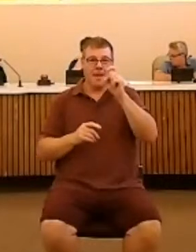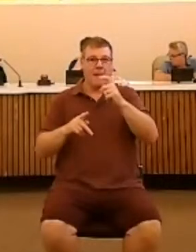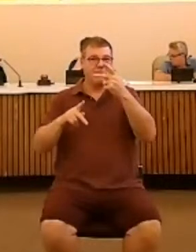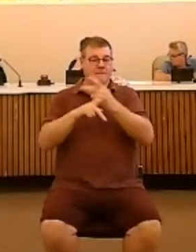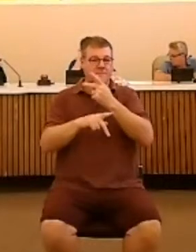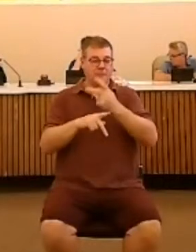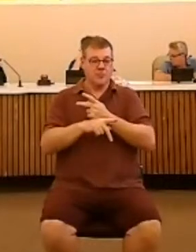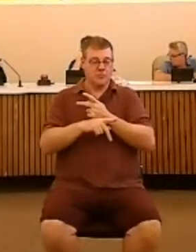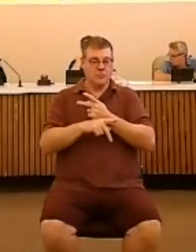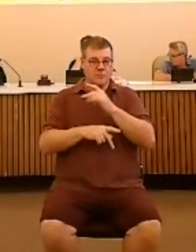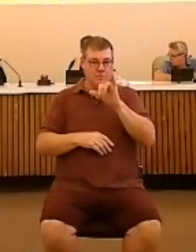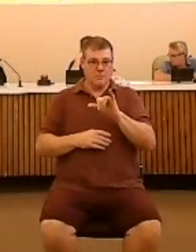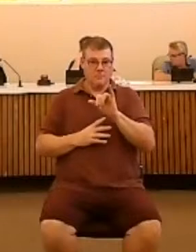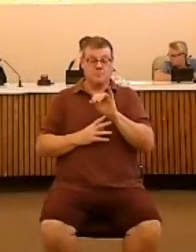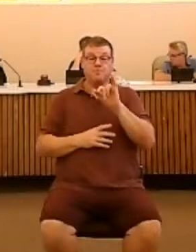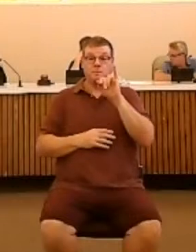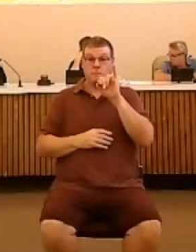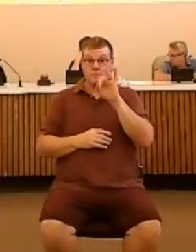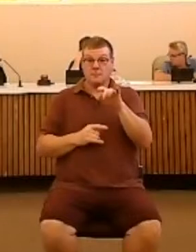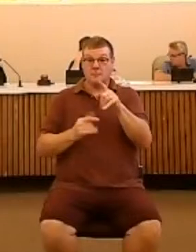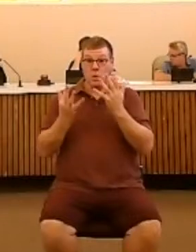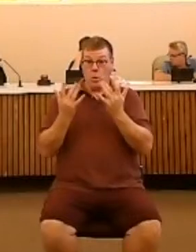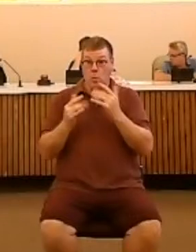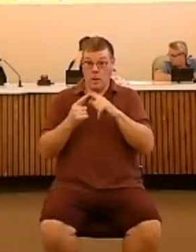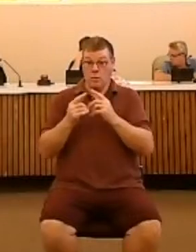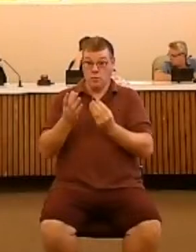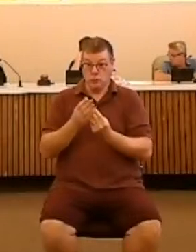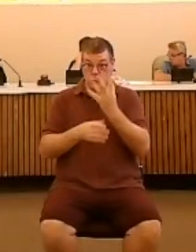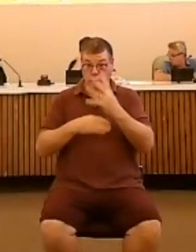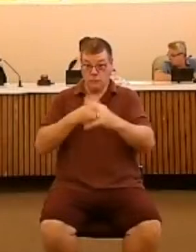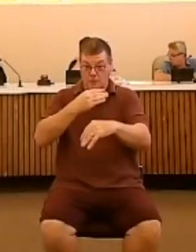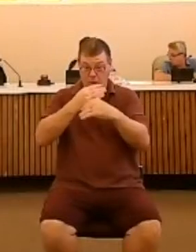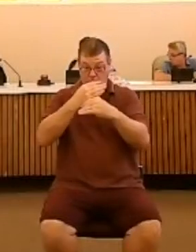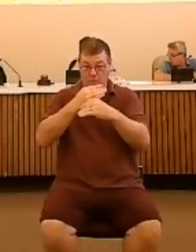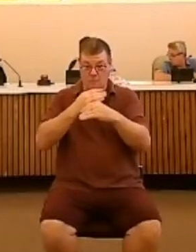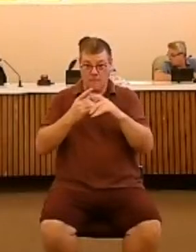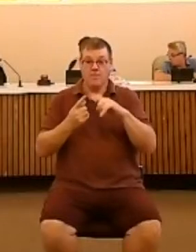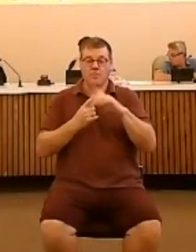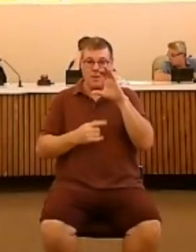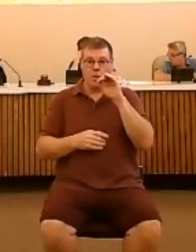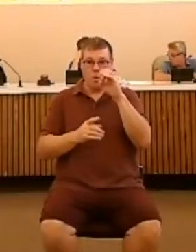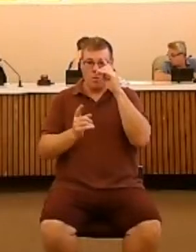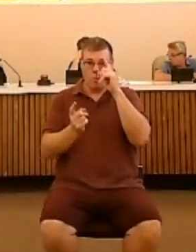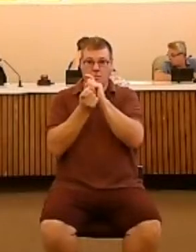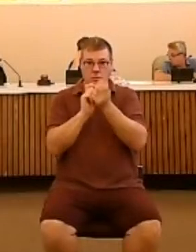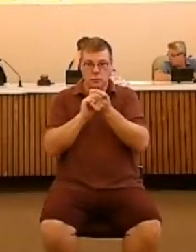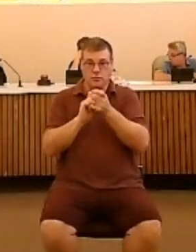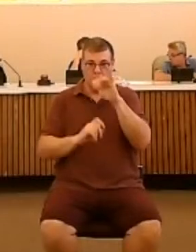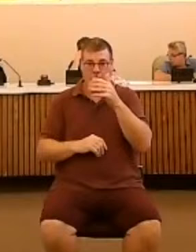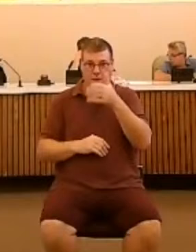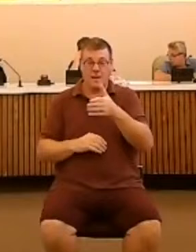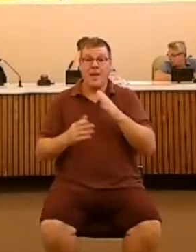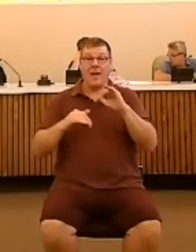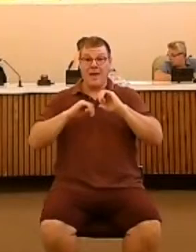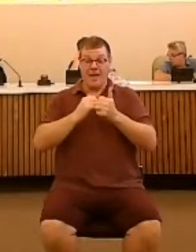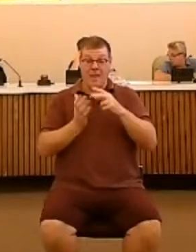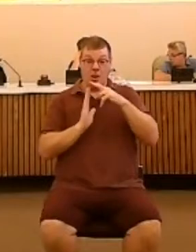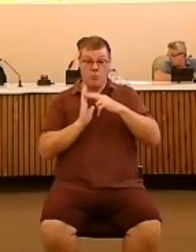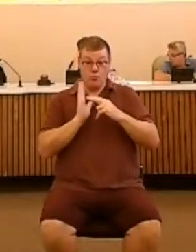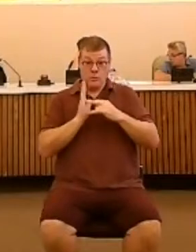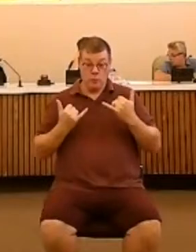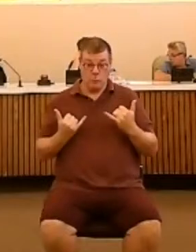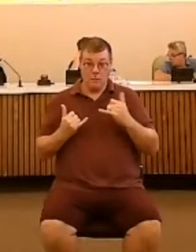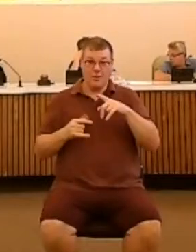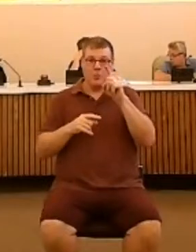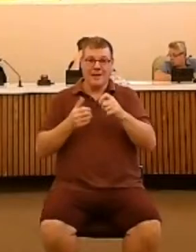that, well, if you were gonna wait till the spring to add it, the code will probably be changed by then. The way the code reads today, you actually